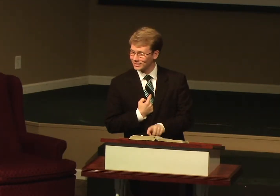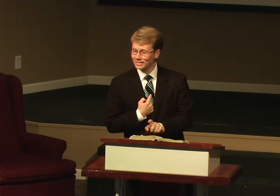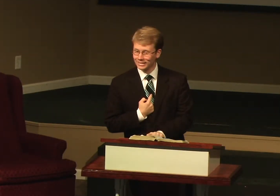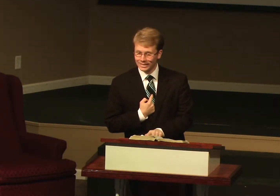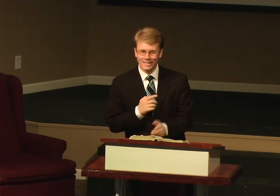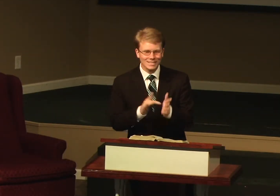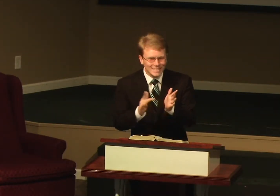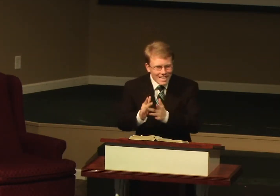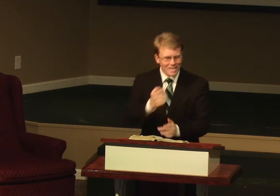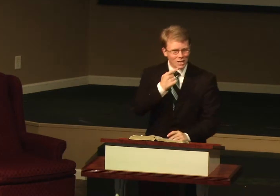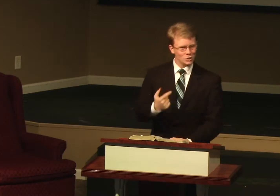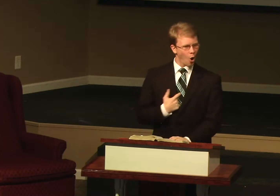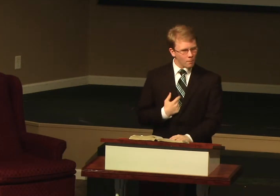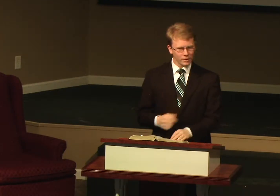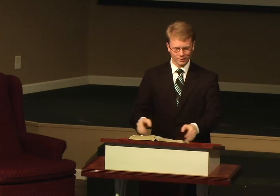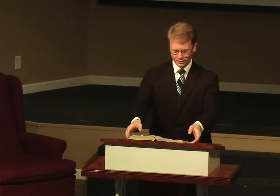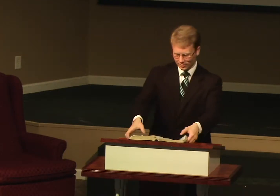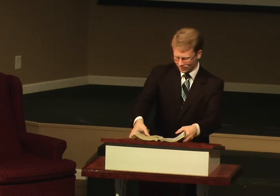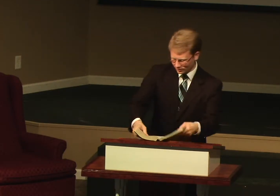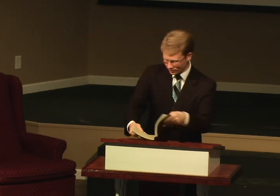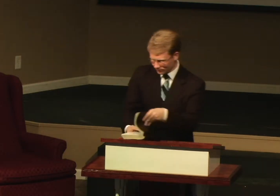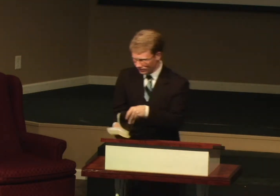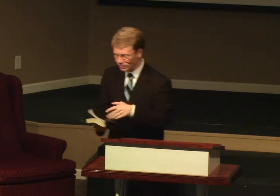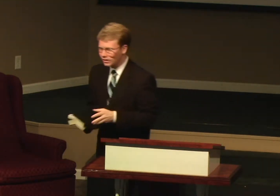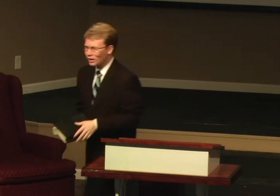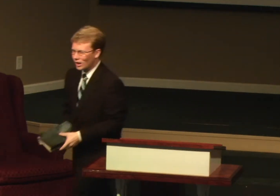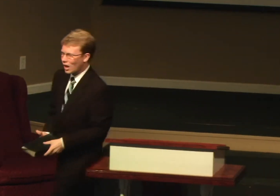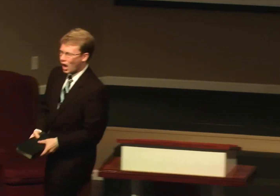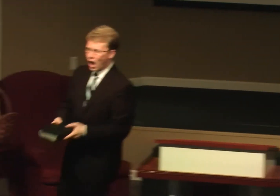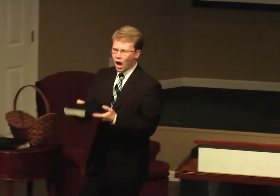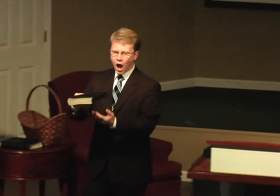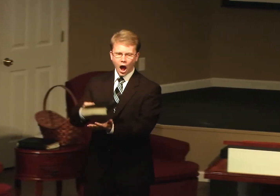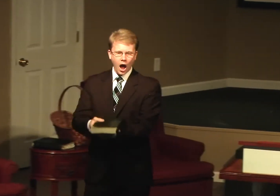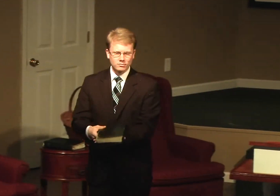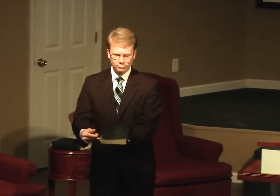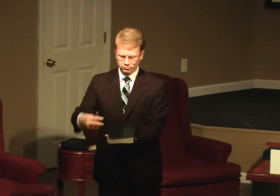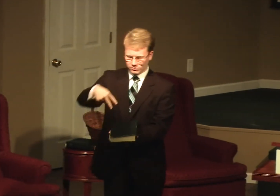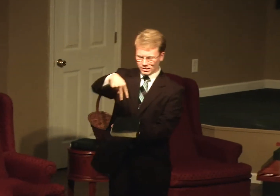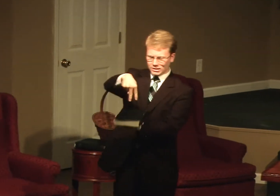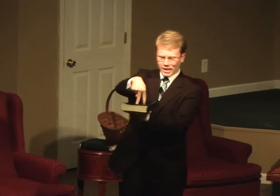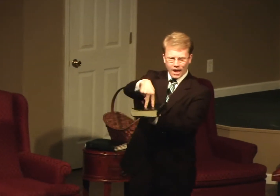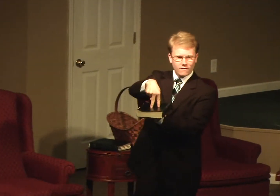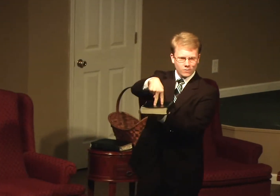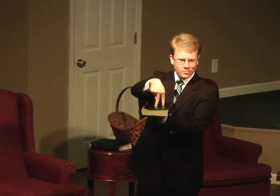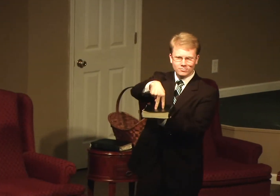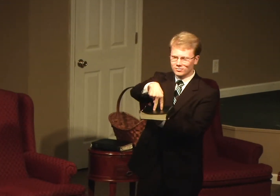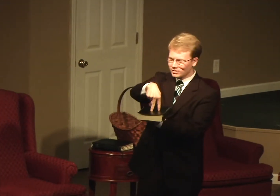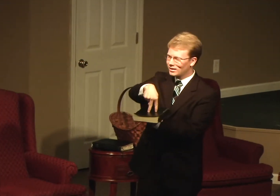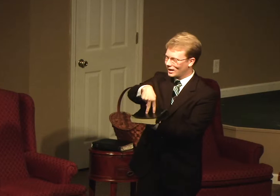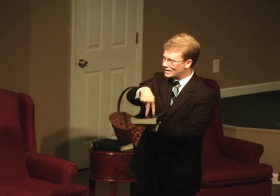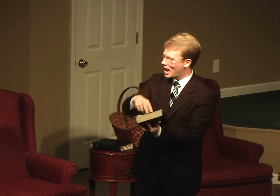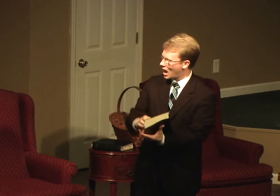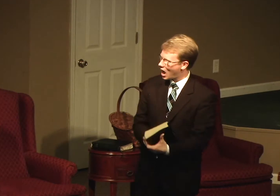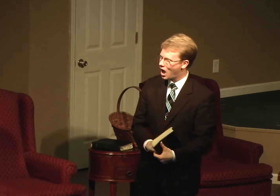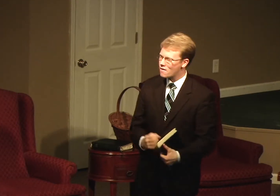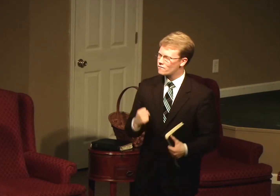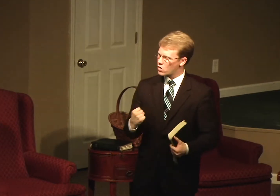of God told me this. Jesus is the one that said this to me. And so I can stand on the Word as